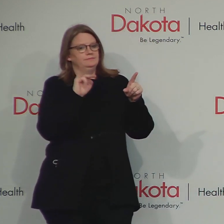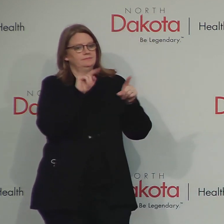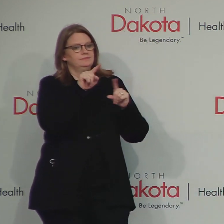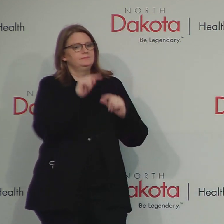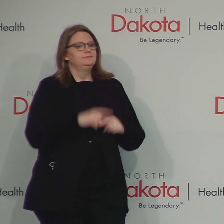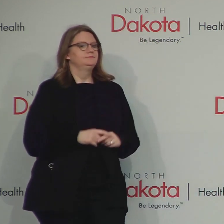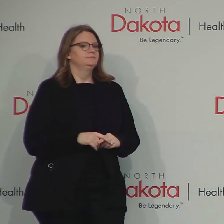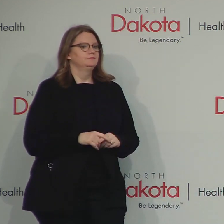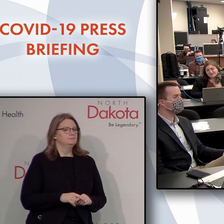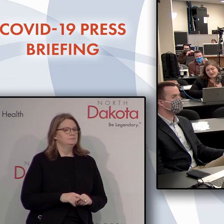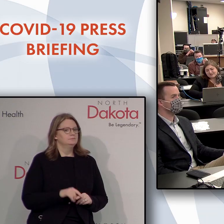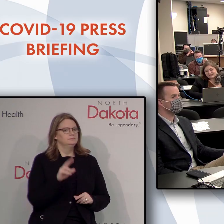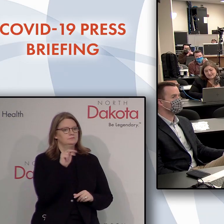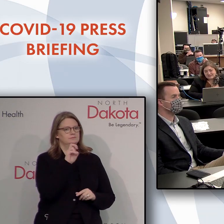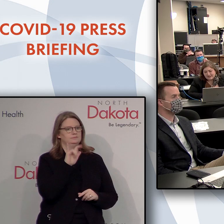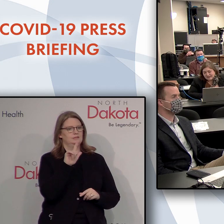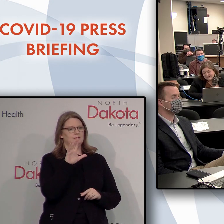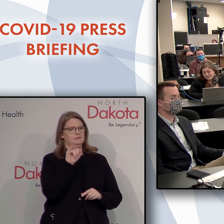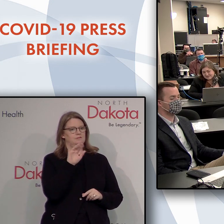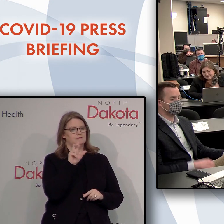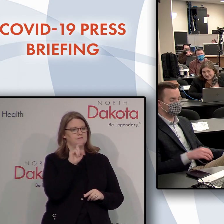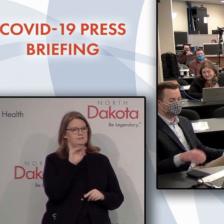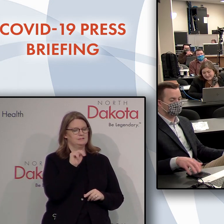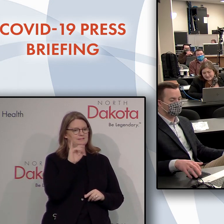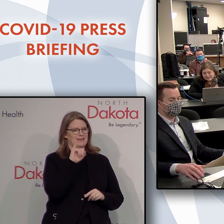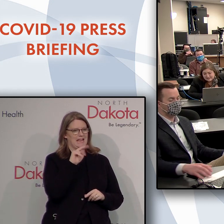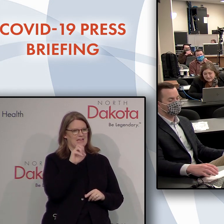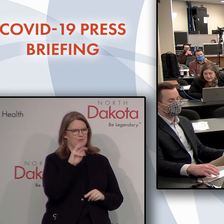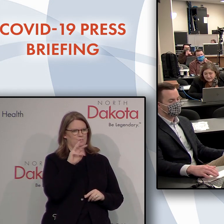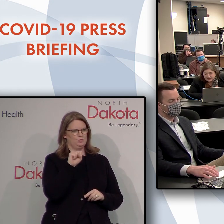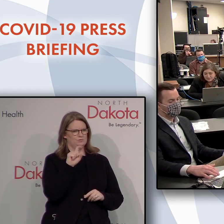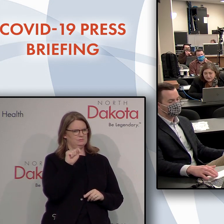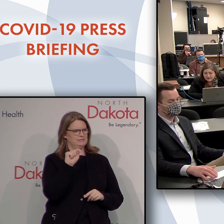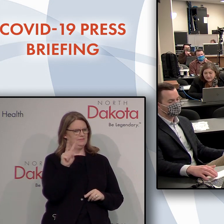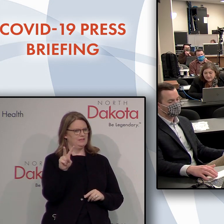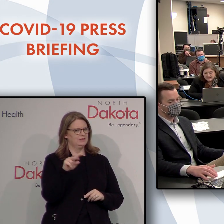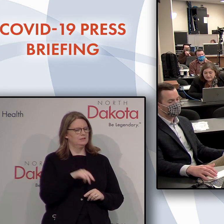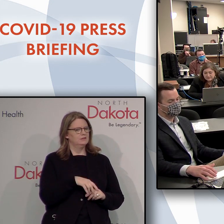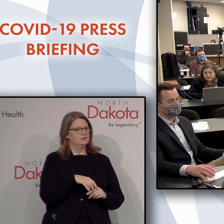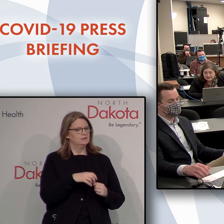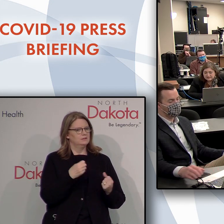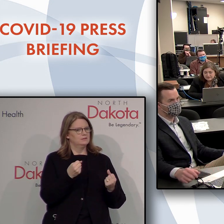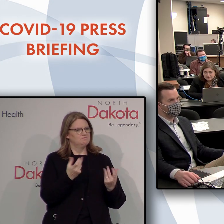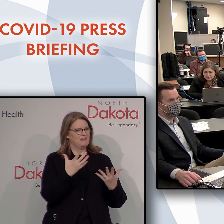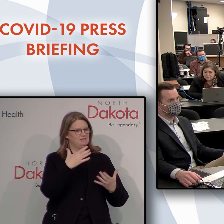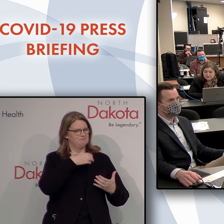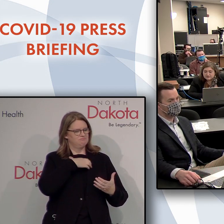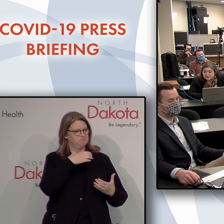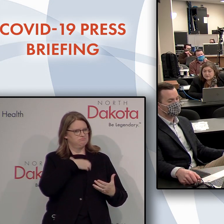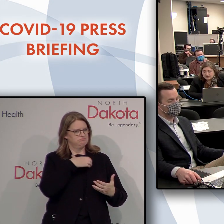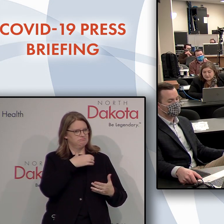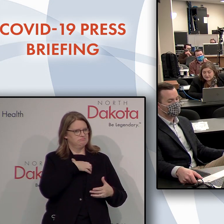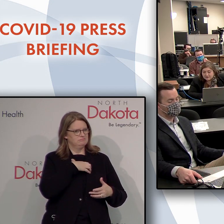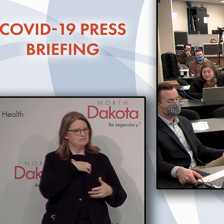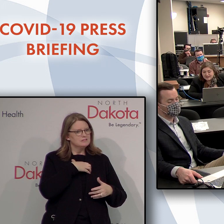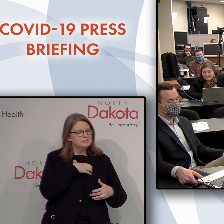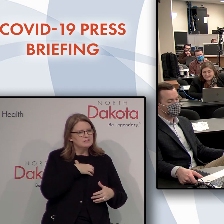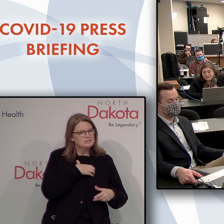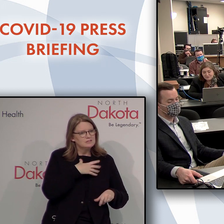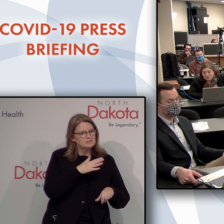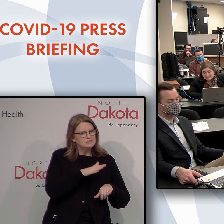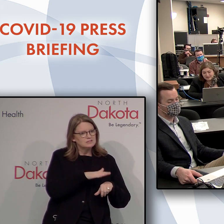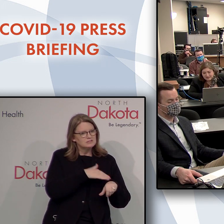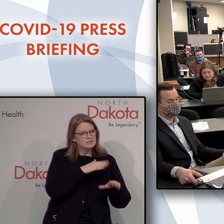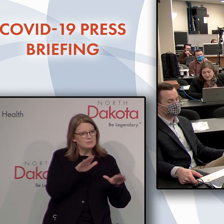Danny? Neil Carlson, iNews TV. We're hearing a lot of complaints about slow delivery